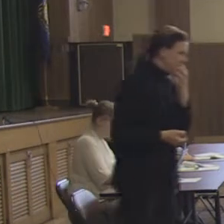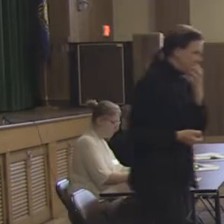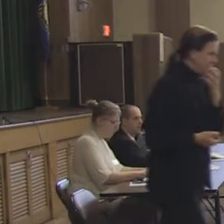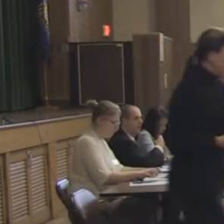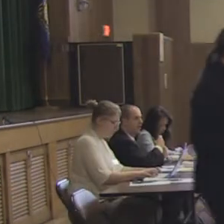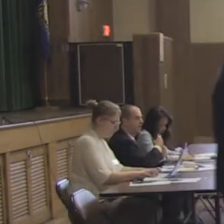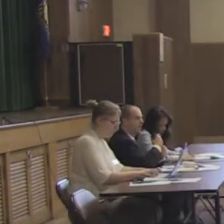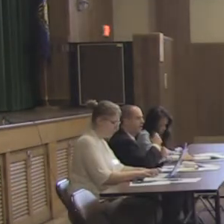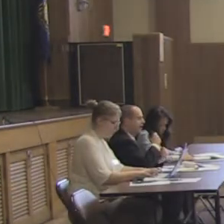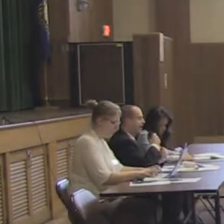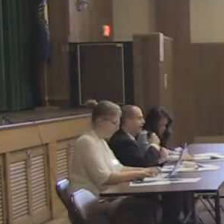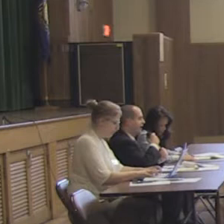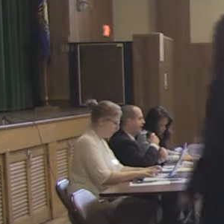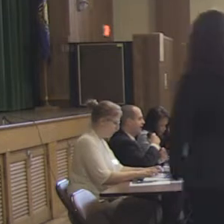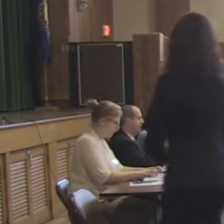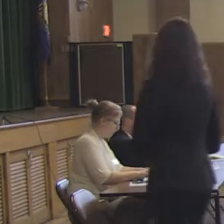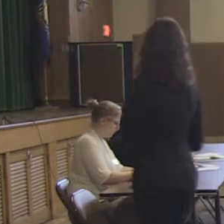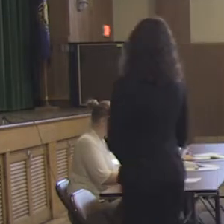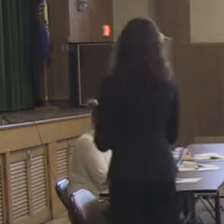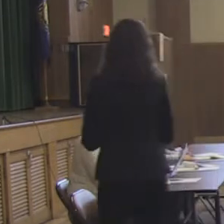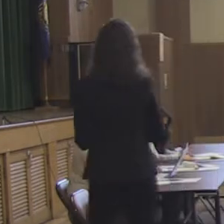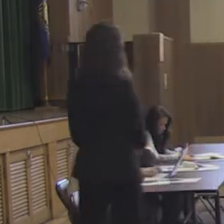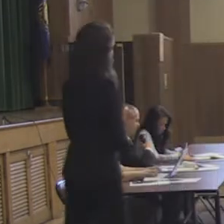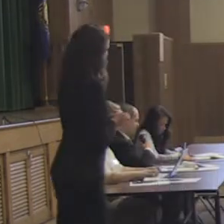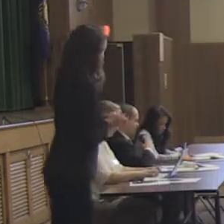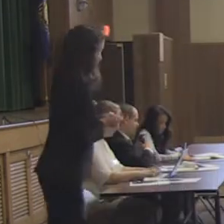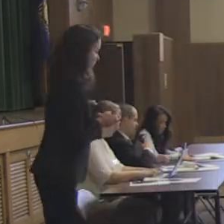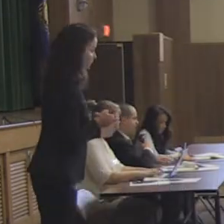Thank you. And